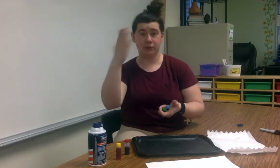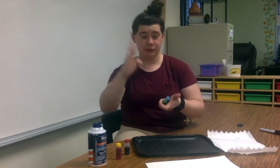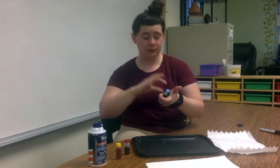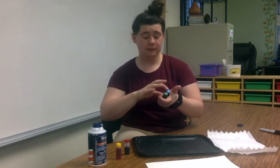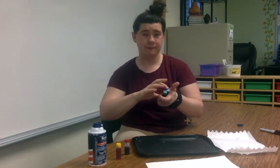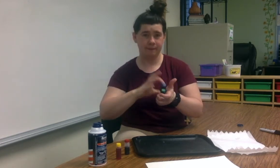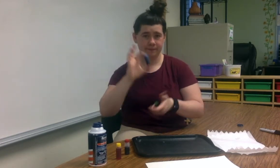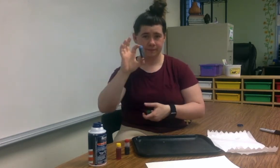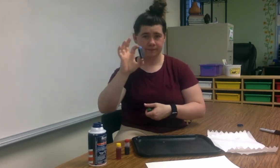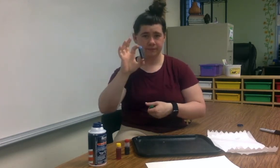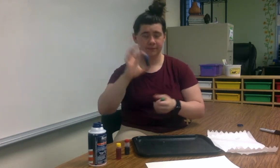blue,